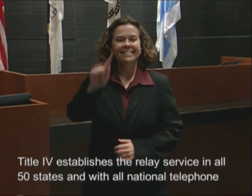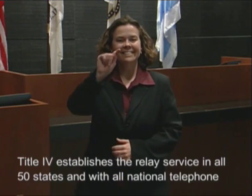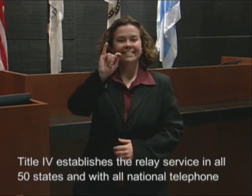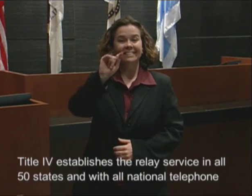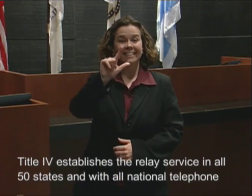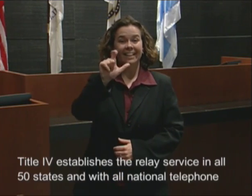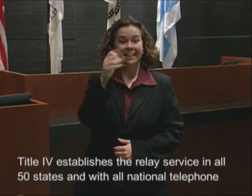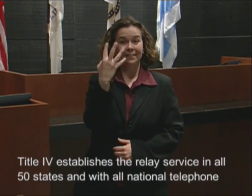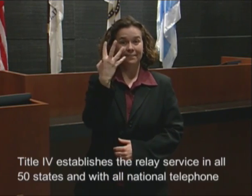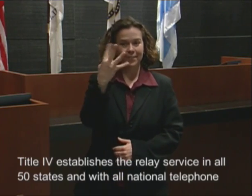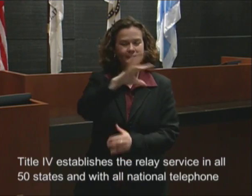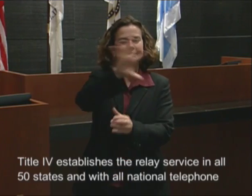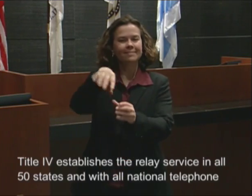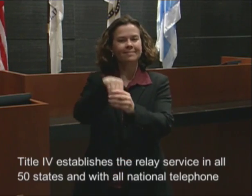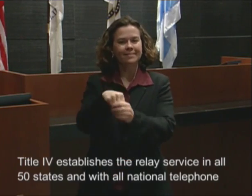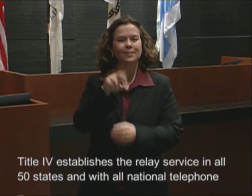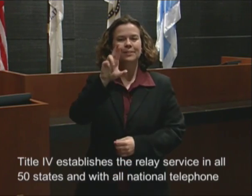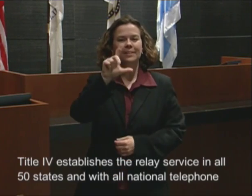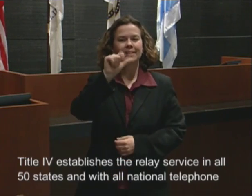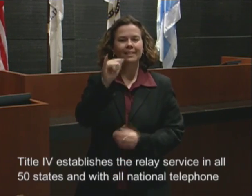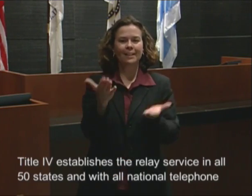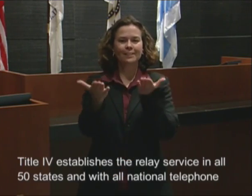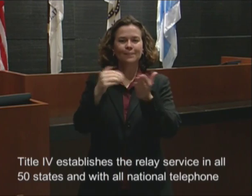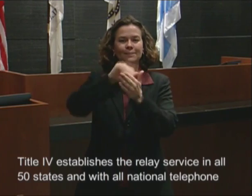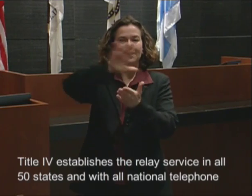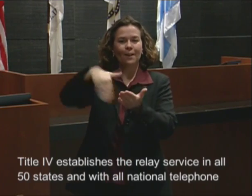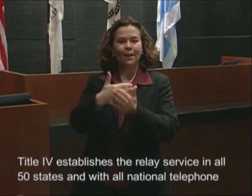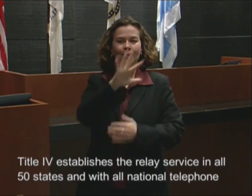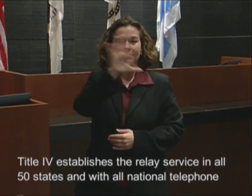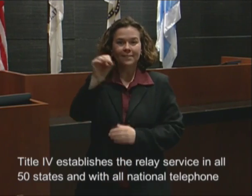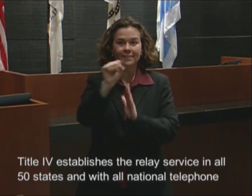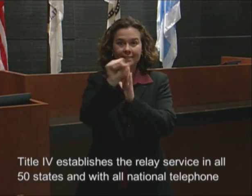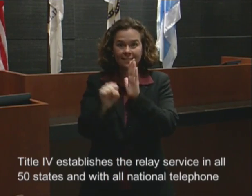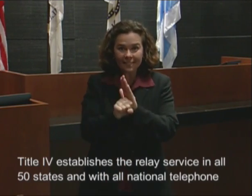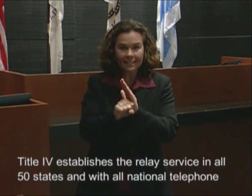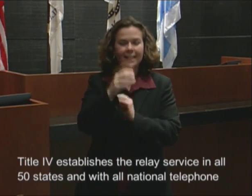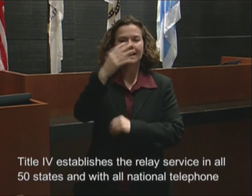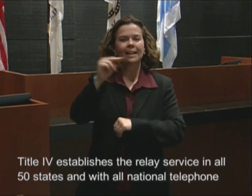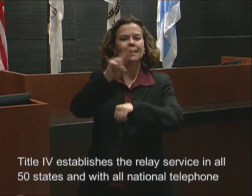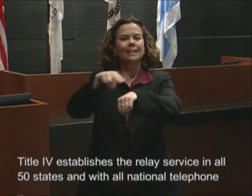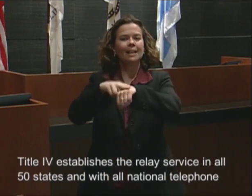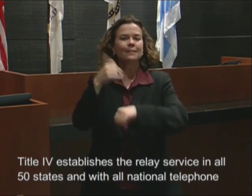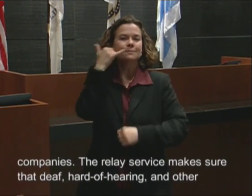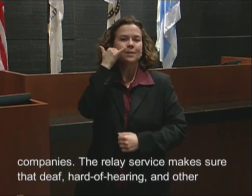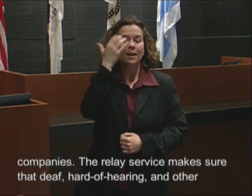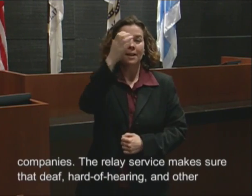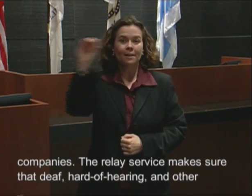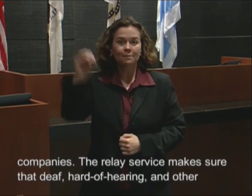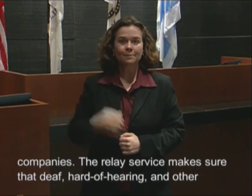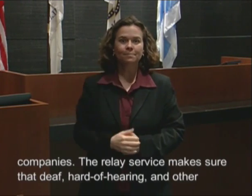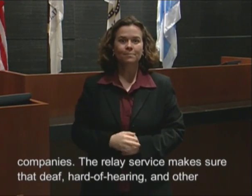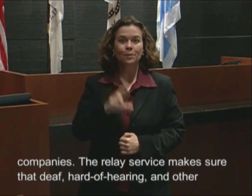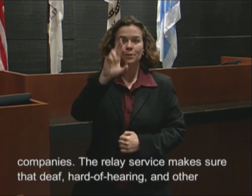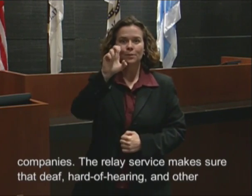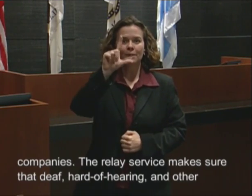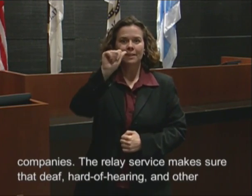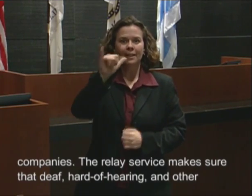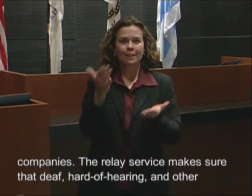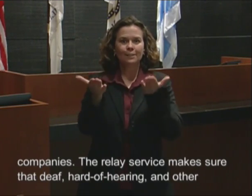IV establishes the relay service in all 50 states and with all national telephone companies. The relay service makes